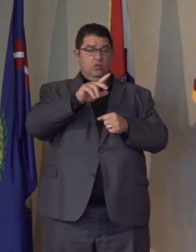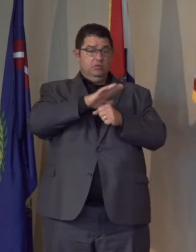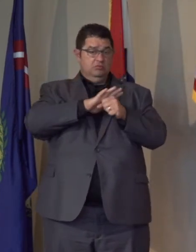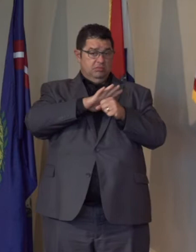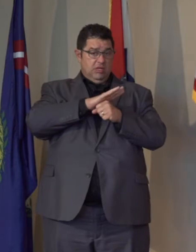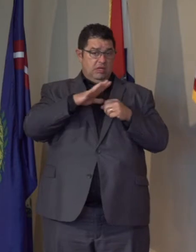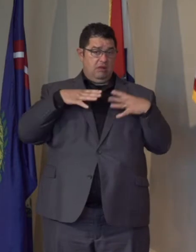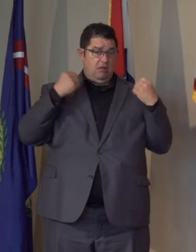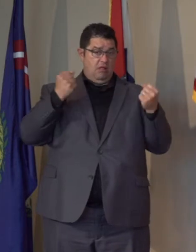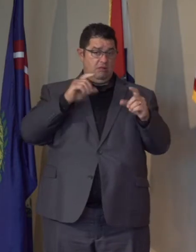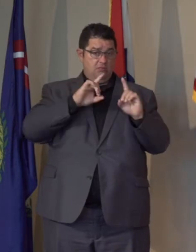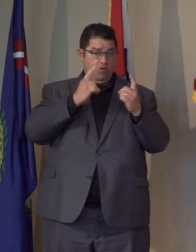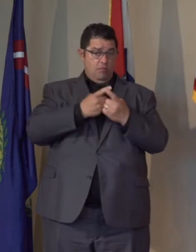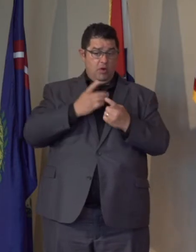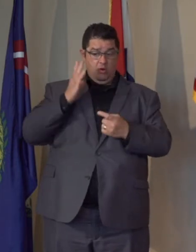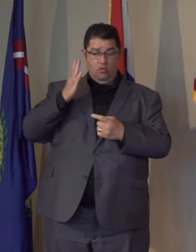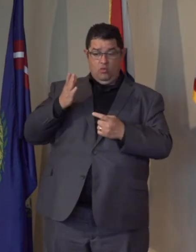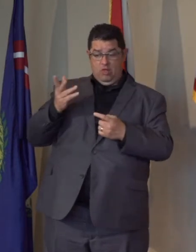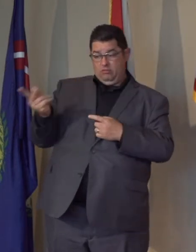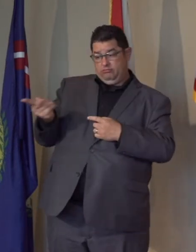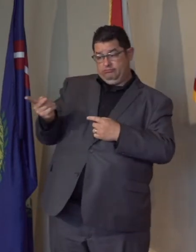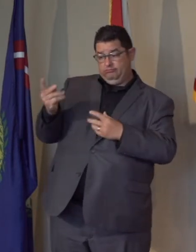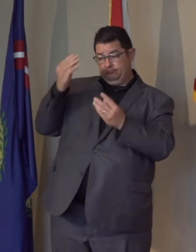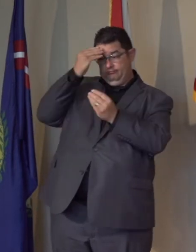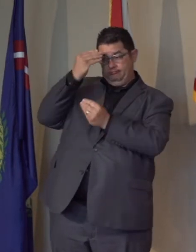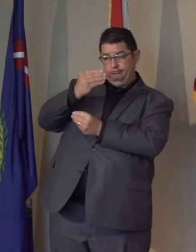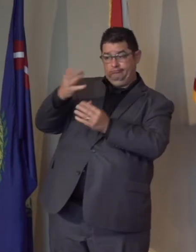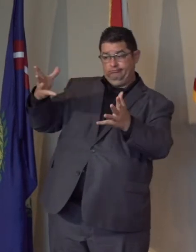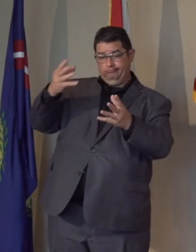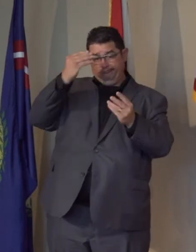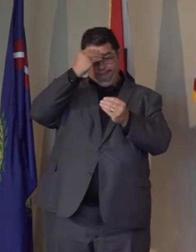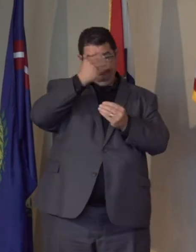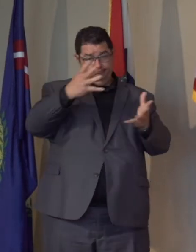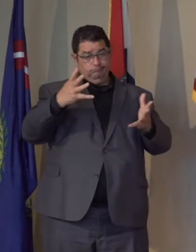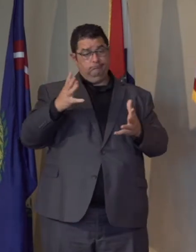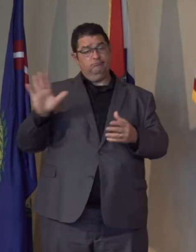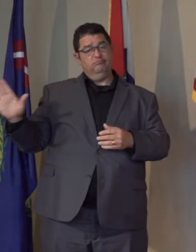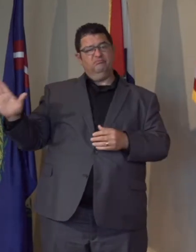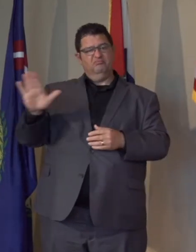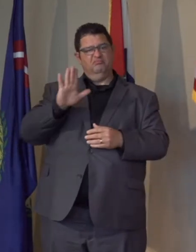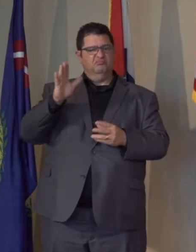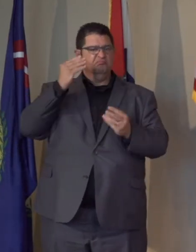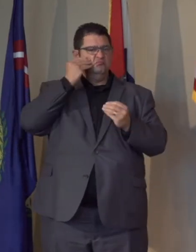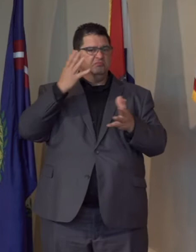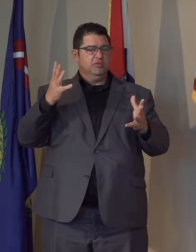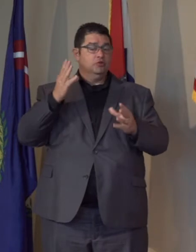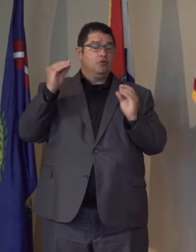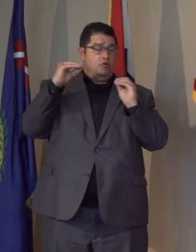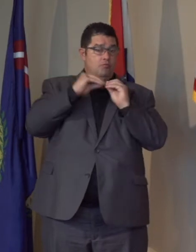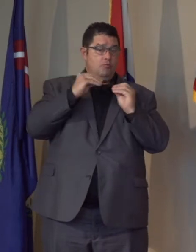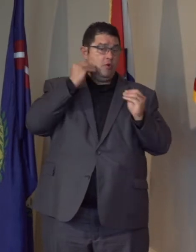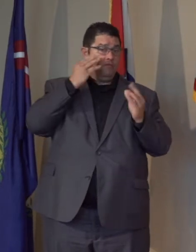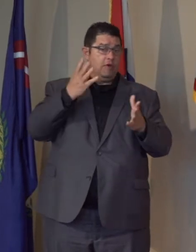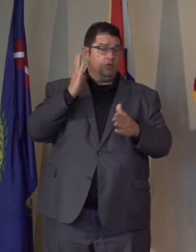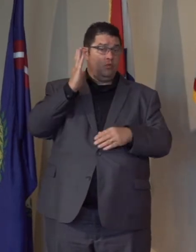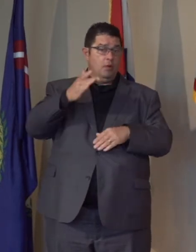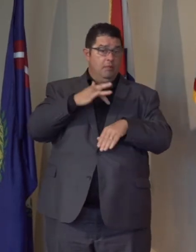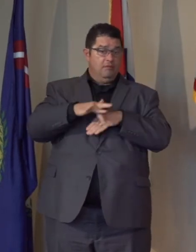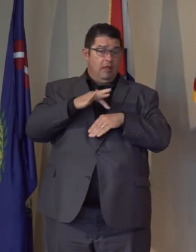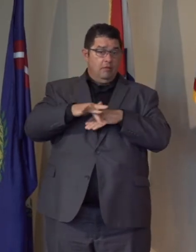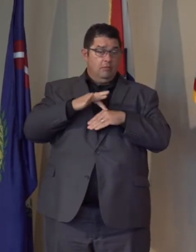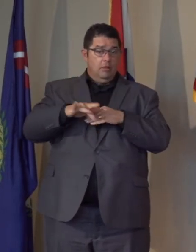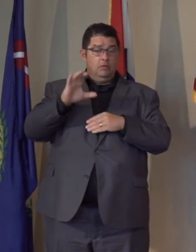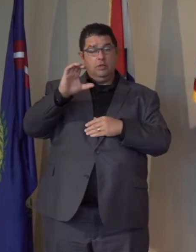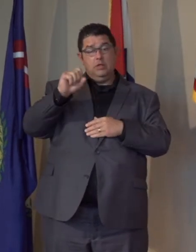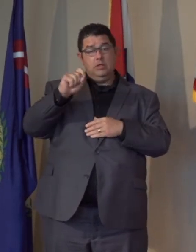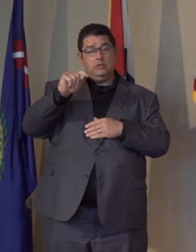will be releasing a press release, a press advisory of this study. More information will be available, and you can also find out more